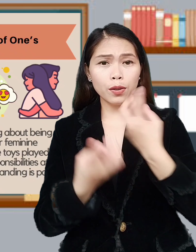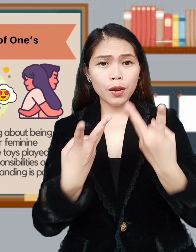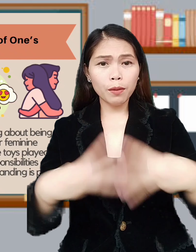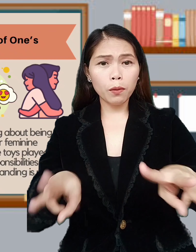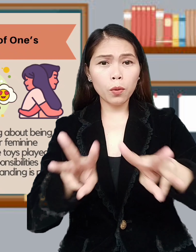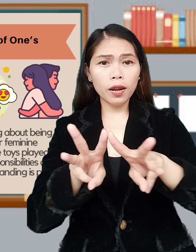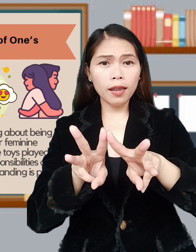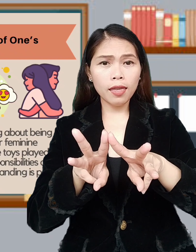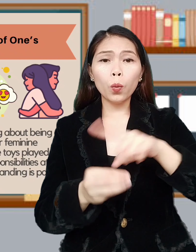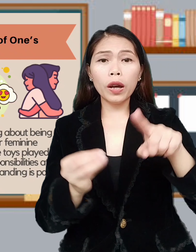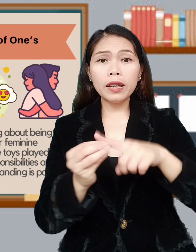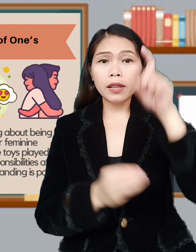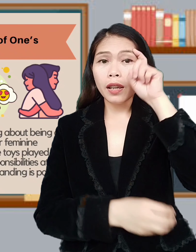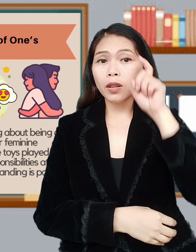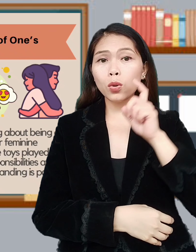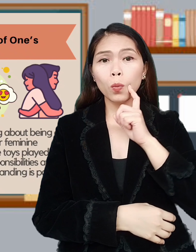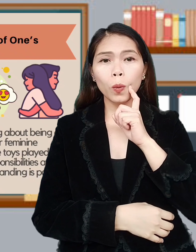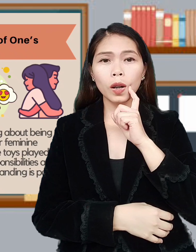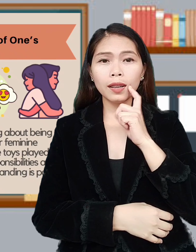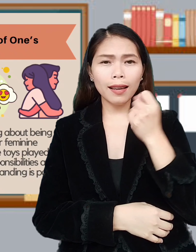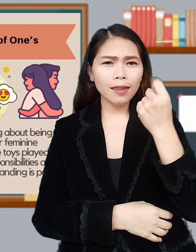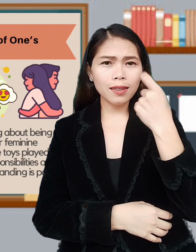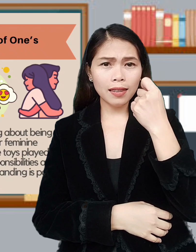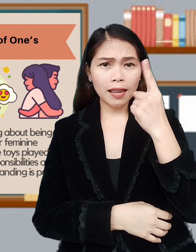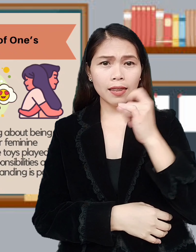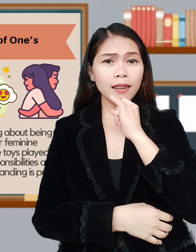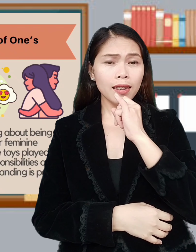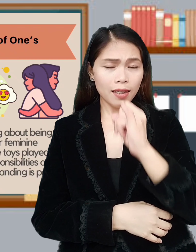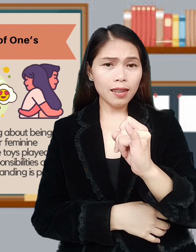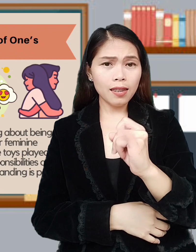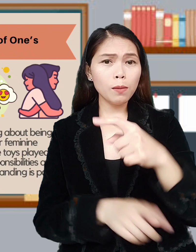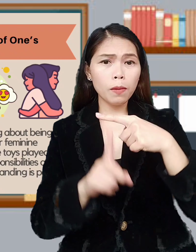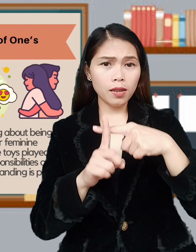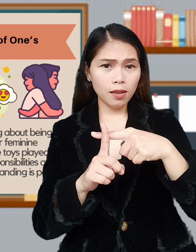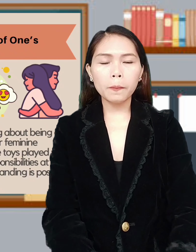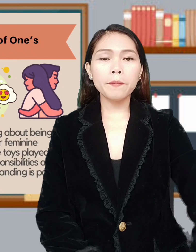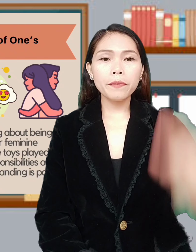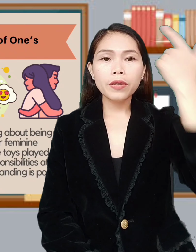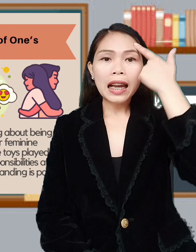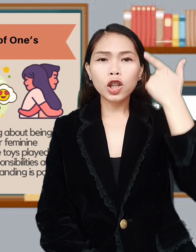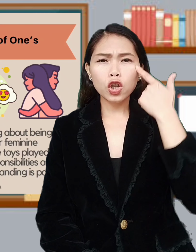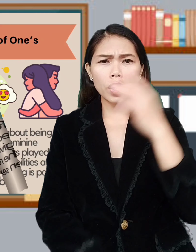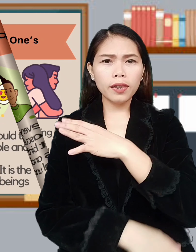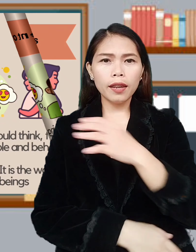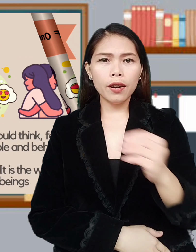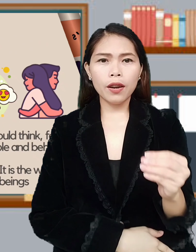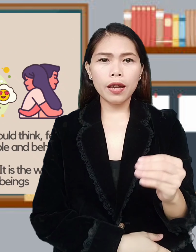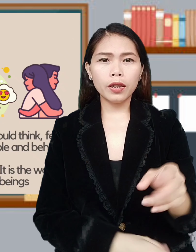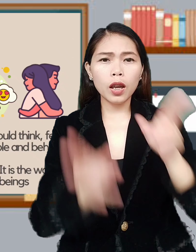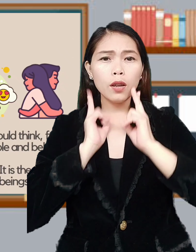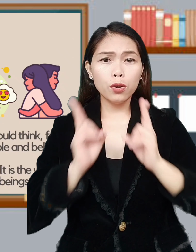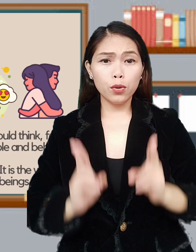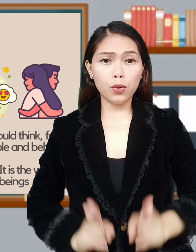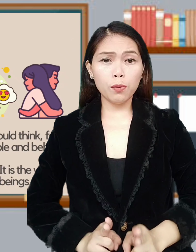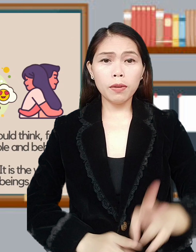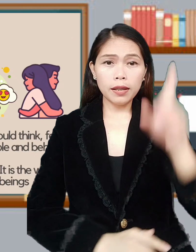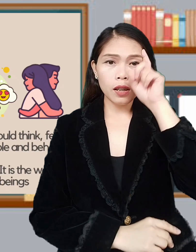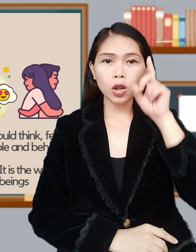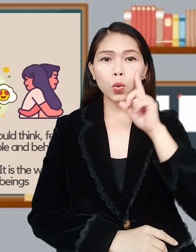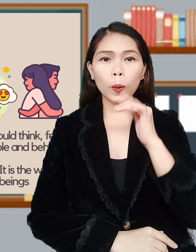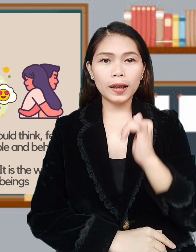of self-worth when sexual understanding is positive. Gender and